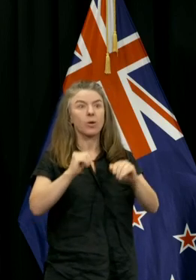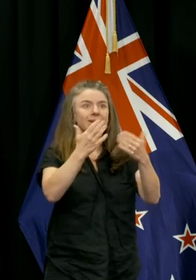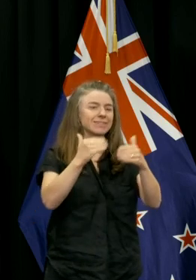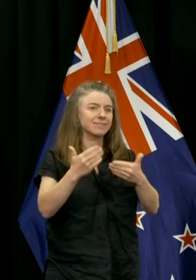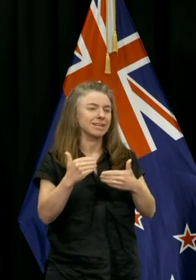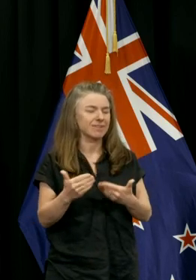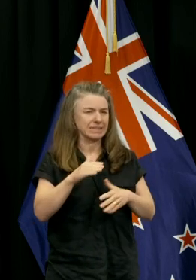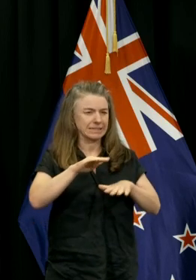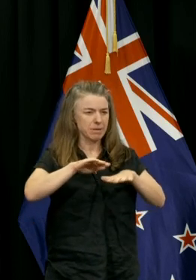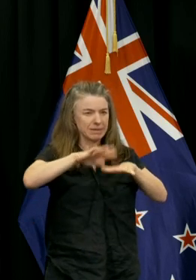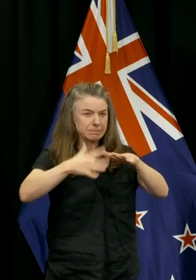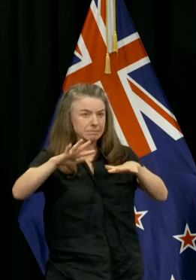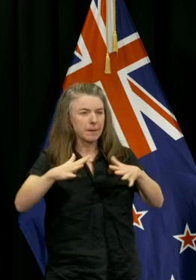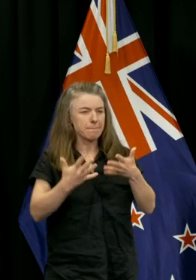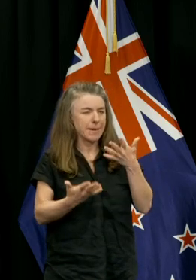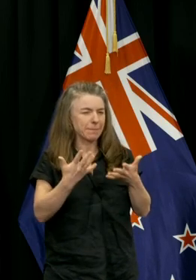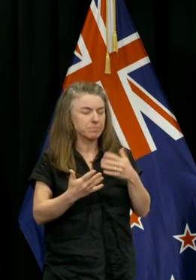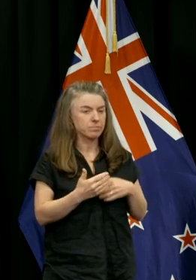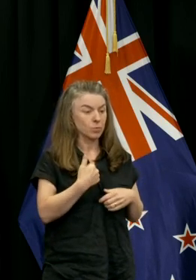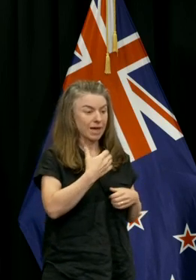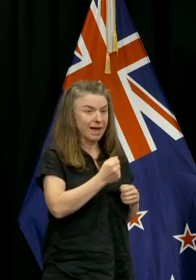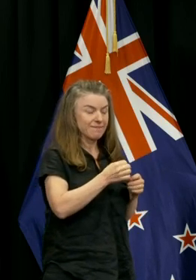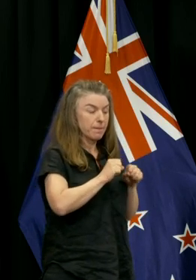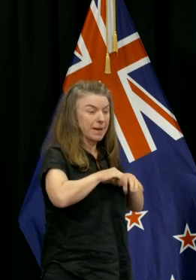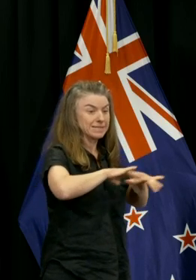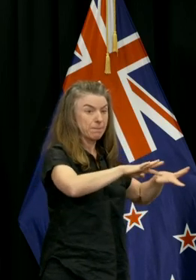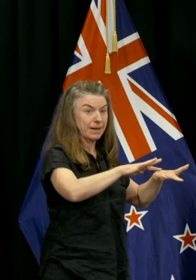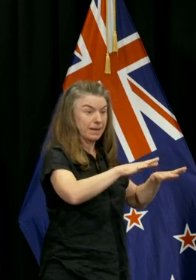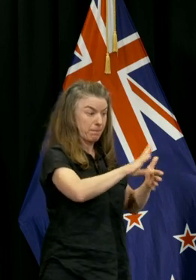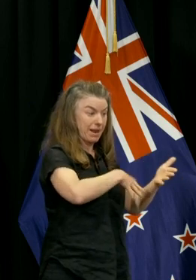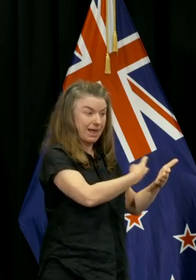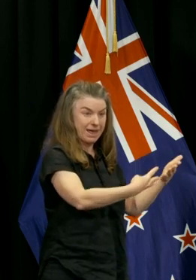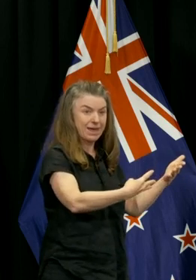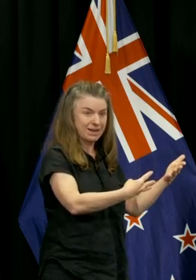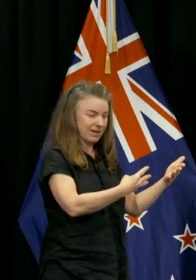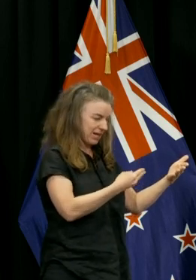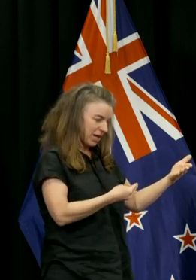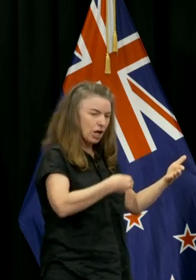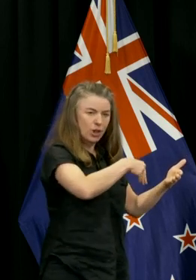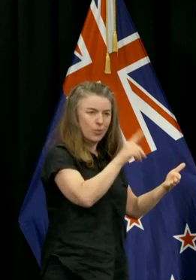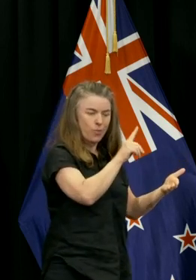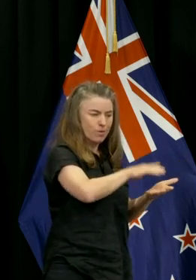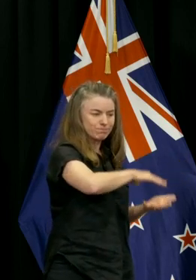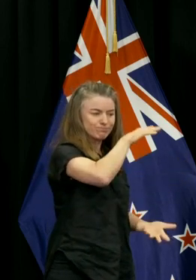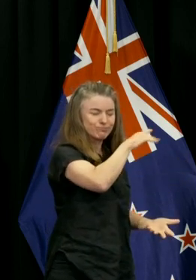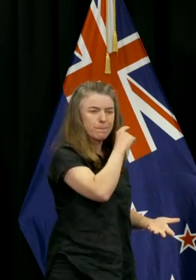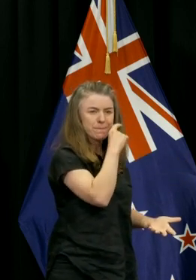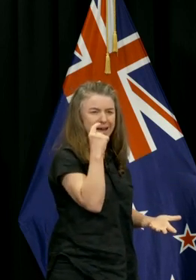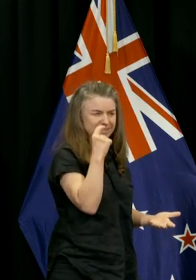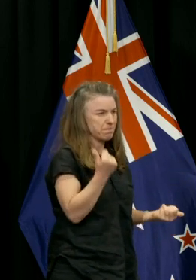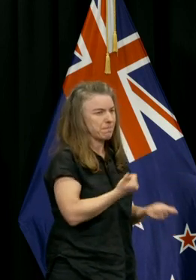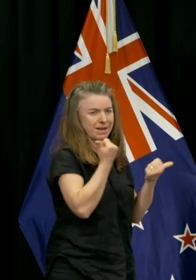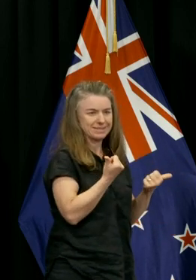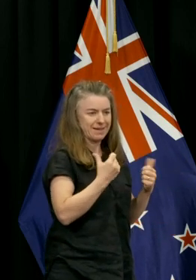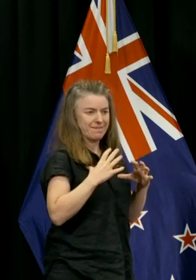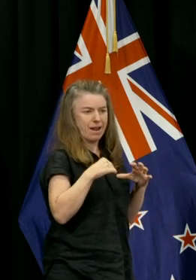issue. So as per our pandemic plan, we have millions of masks available in New Zealand.